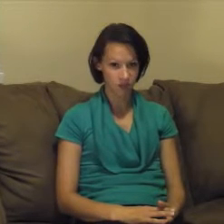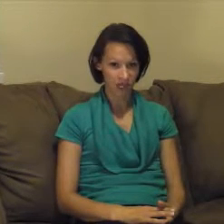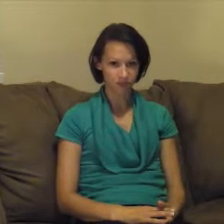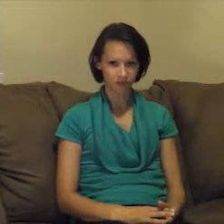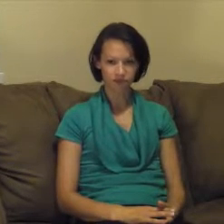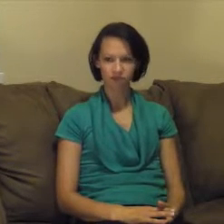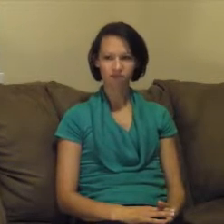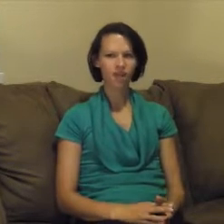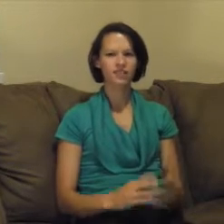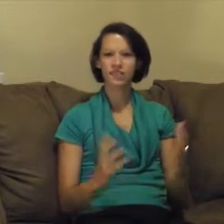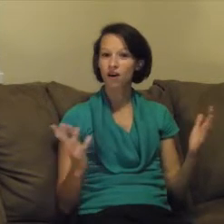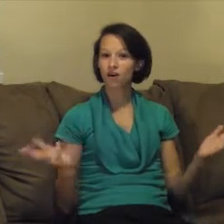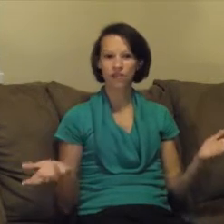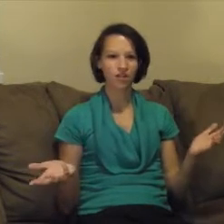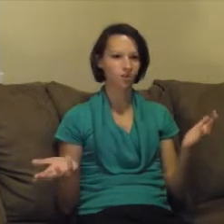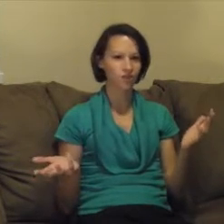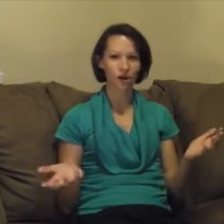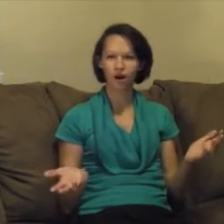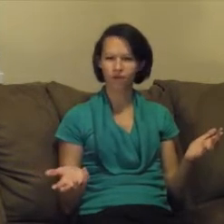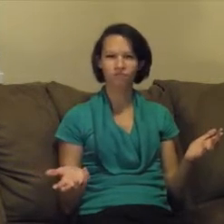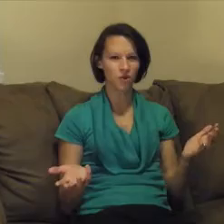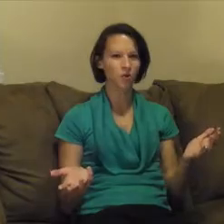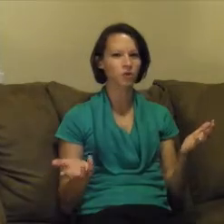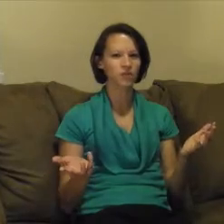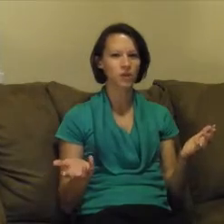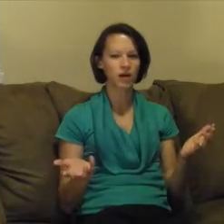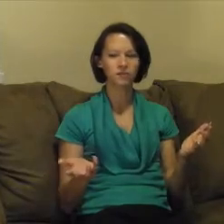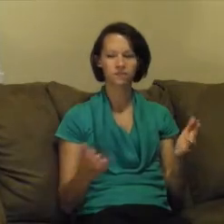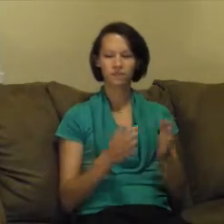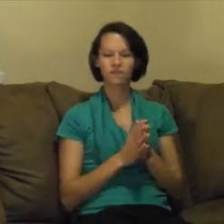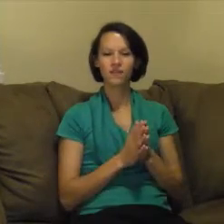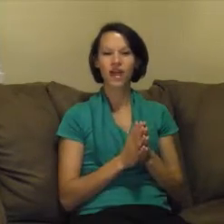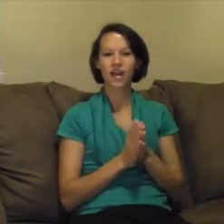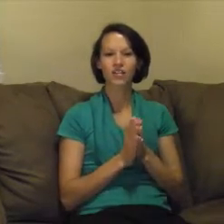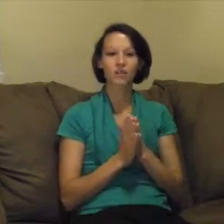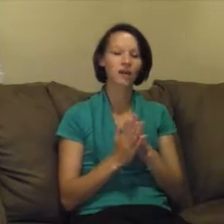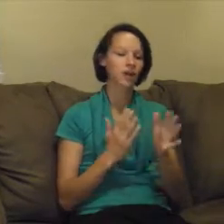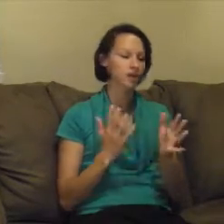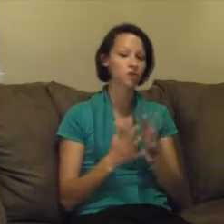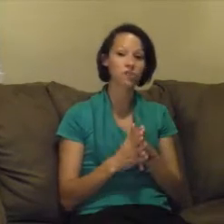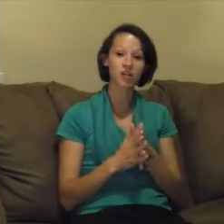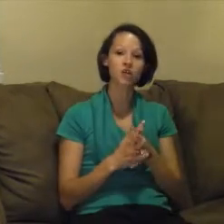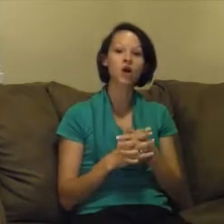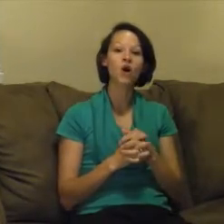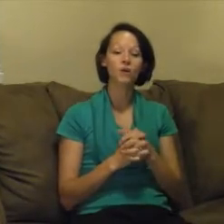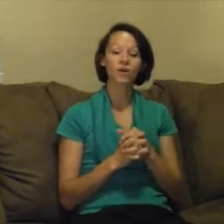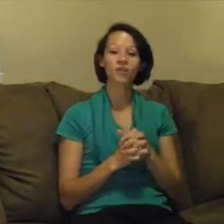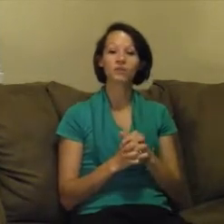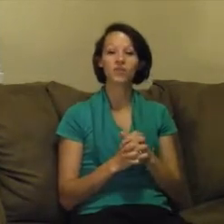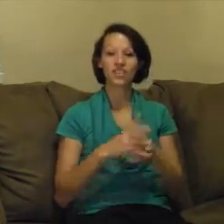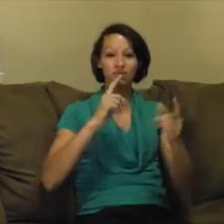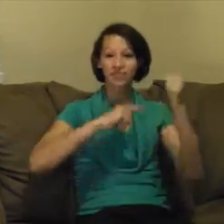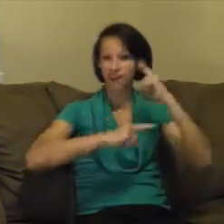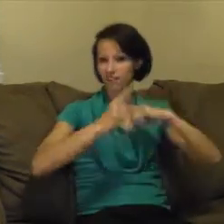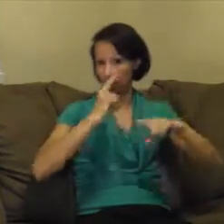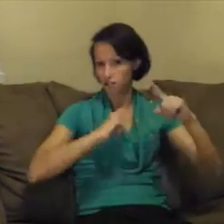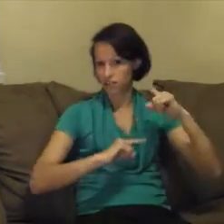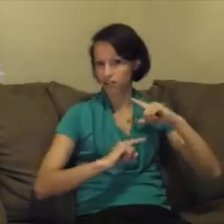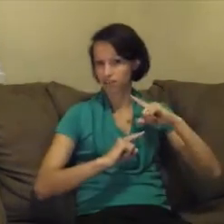Me. It's a song that you should all know really well. And to make it extra special, we're going to be doing some sign language